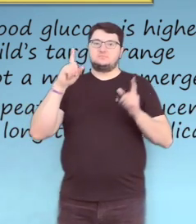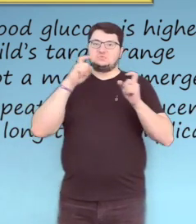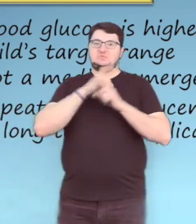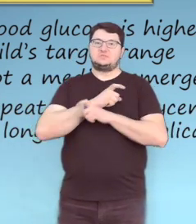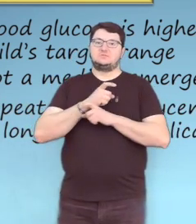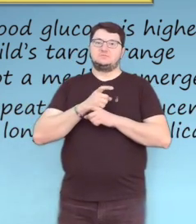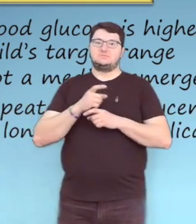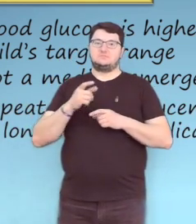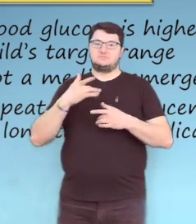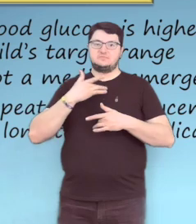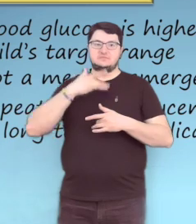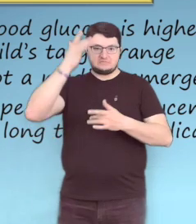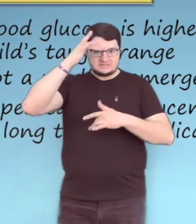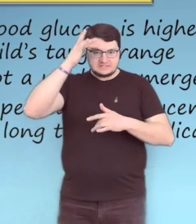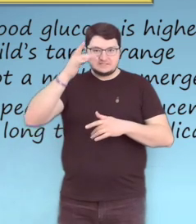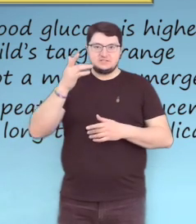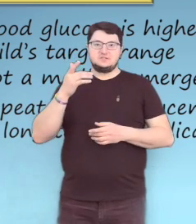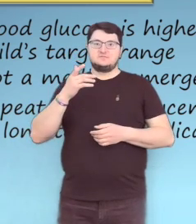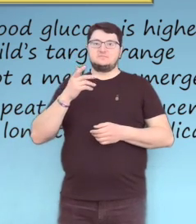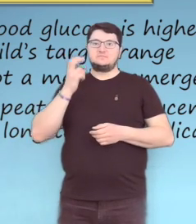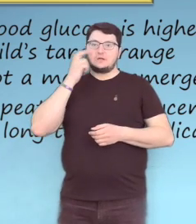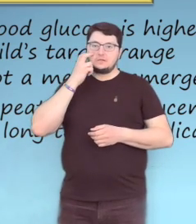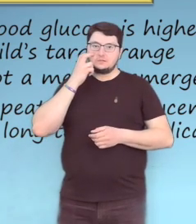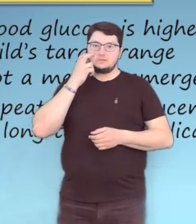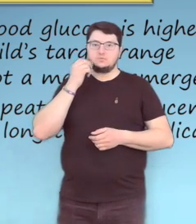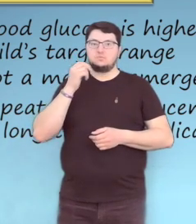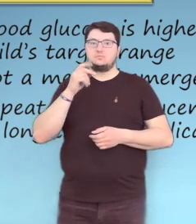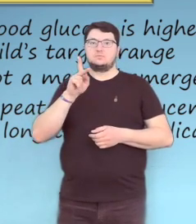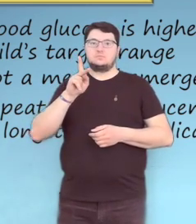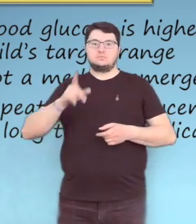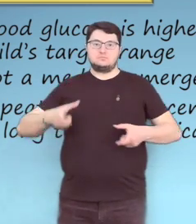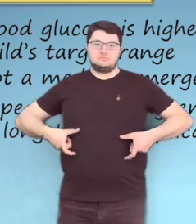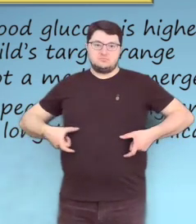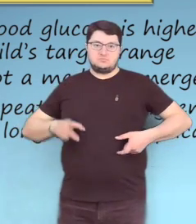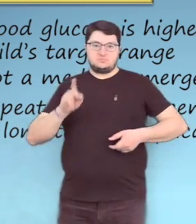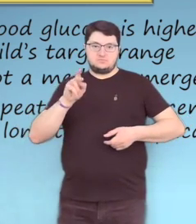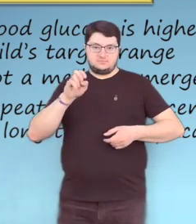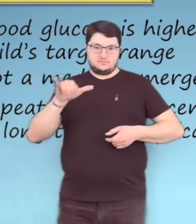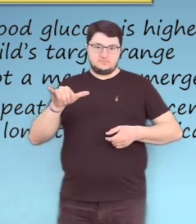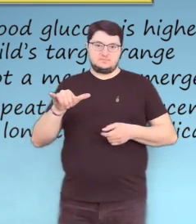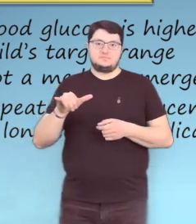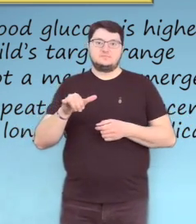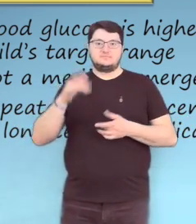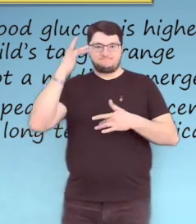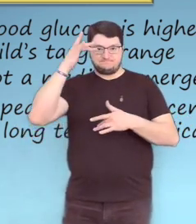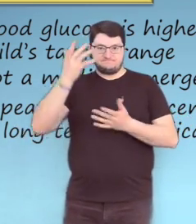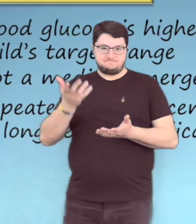long-term complications, such as heart disease, blindness, and kidney disease.